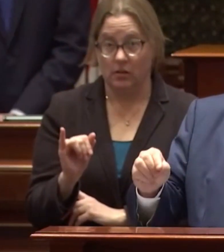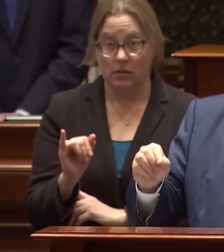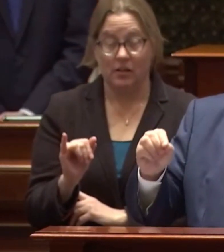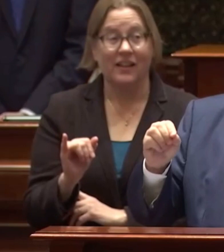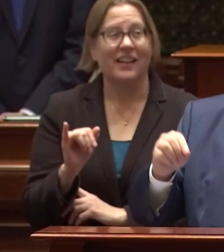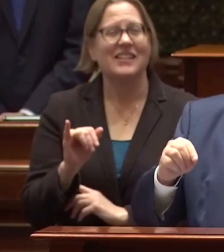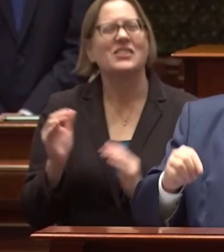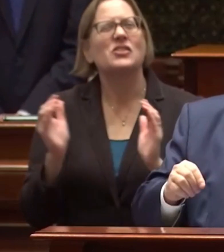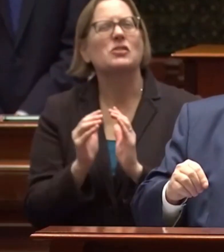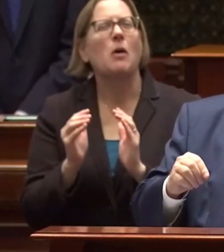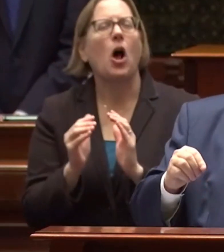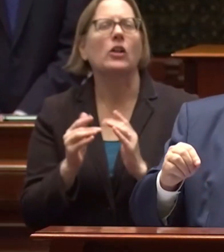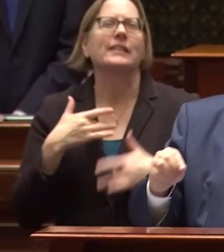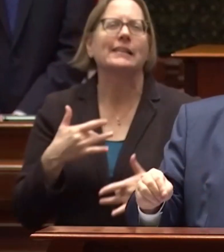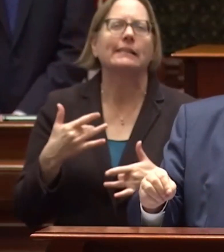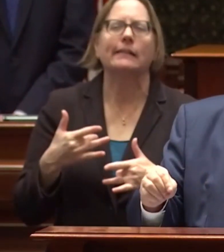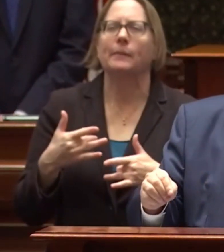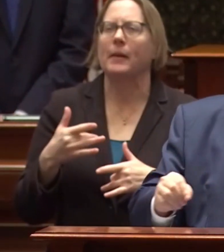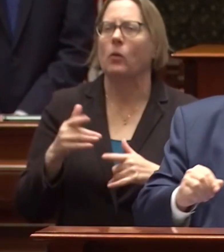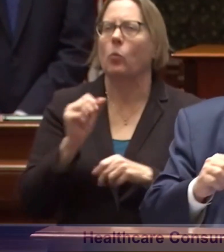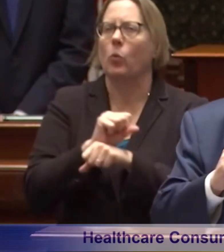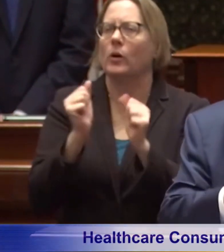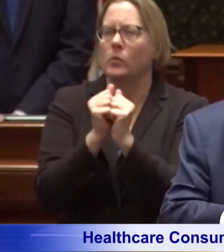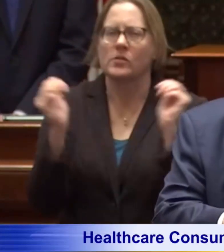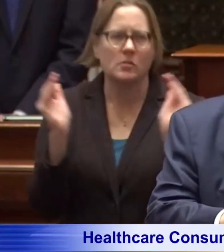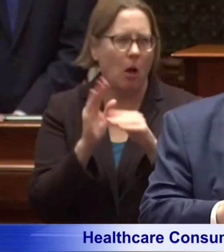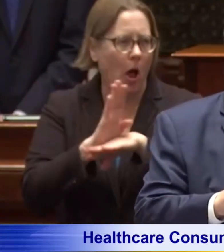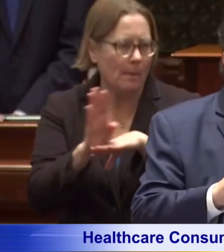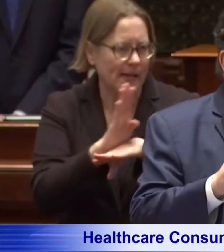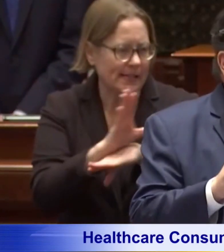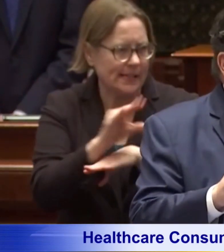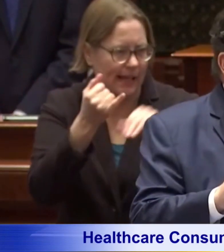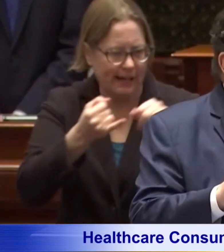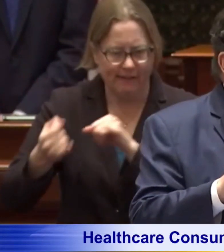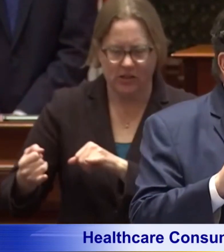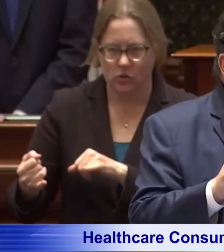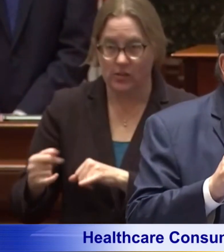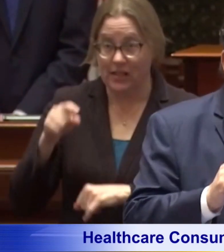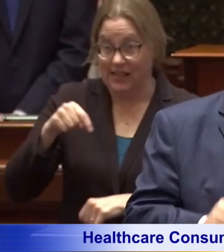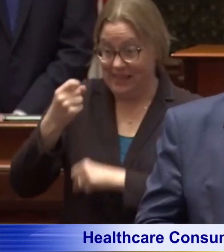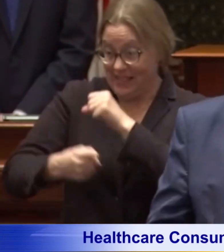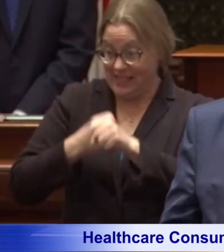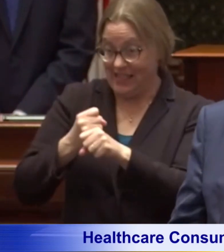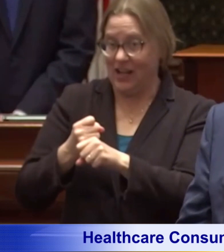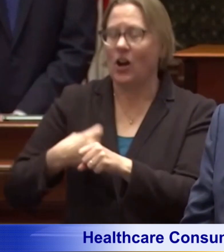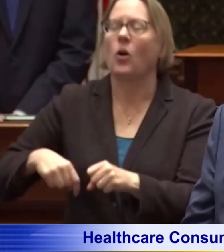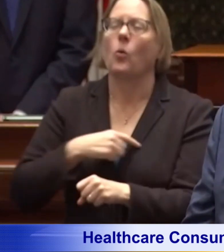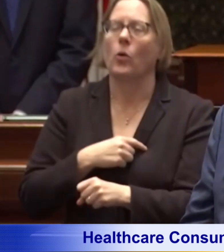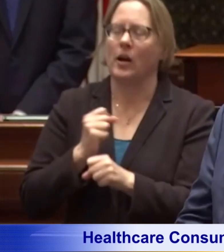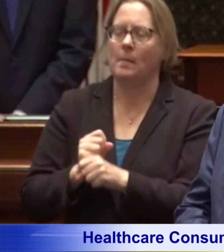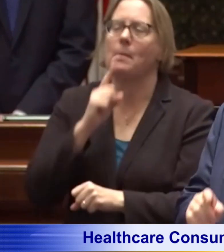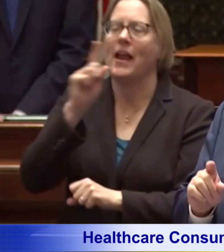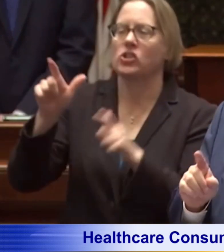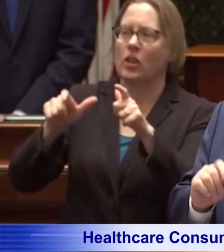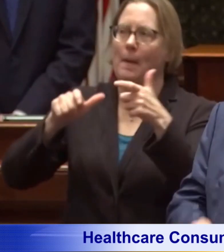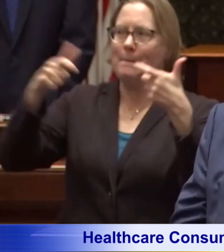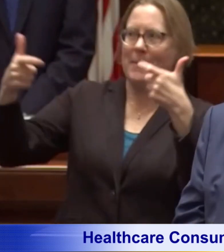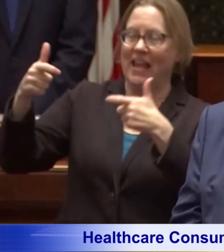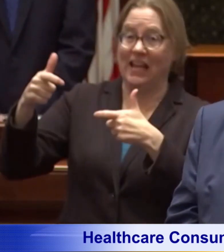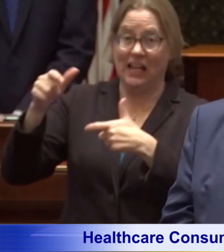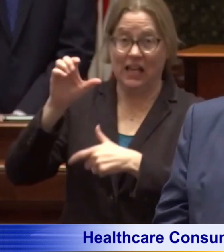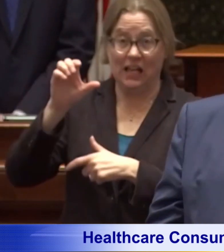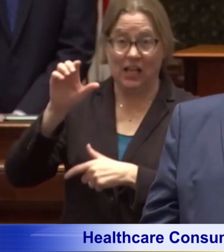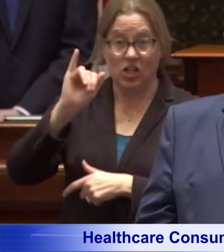the ones who cover small businesses and individuals. This year, we're going to require that large group insurance carriers do the